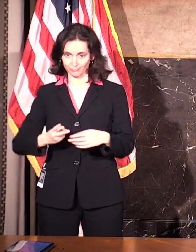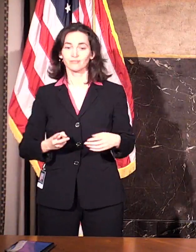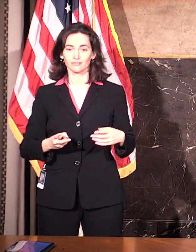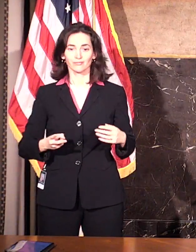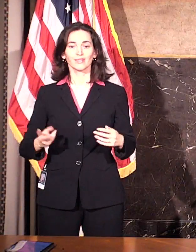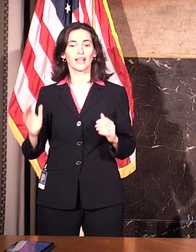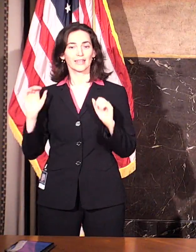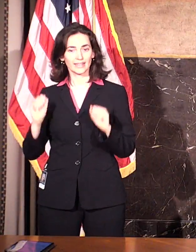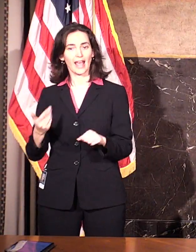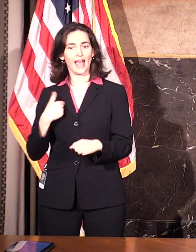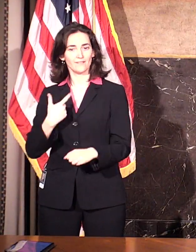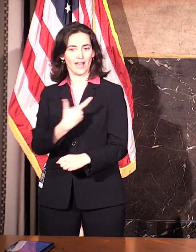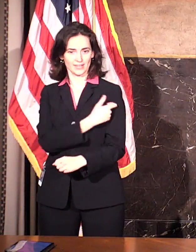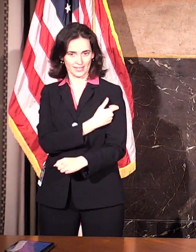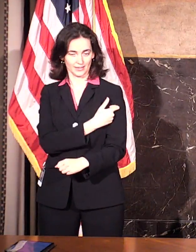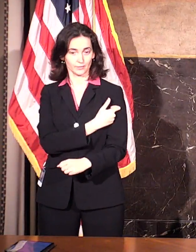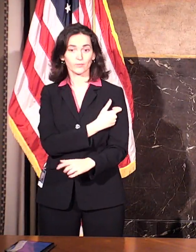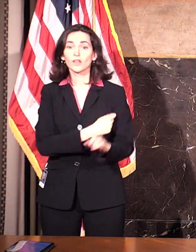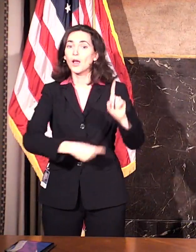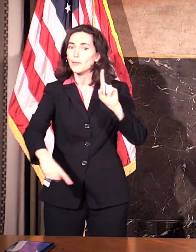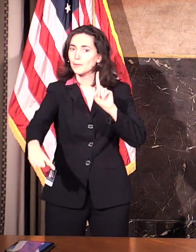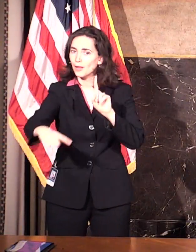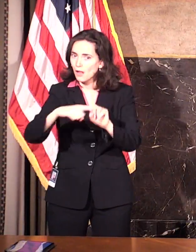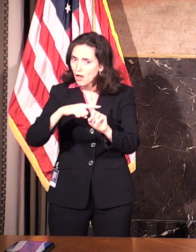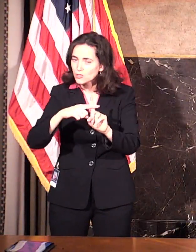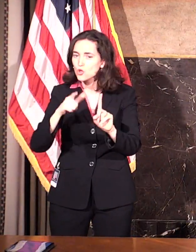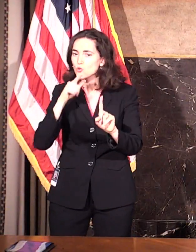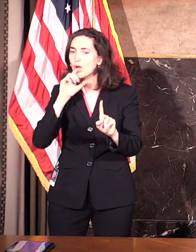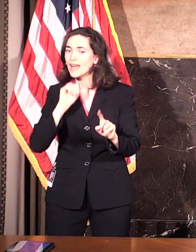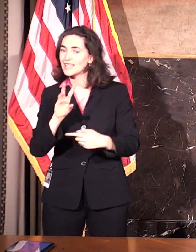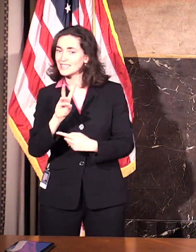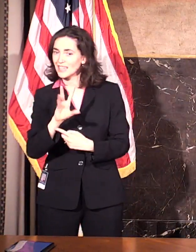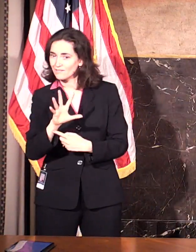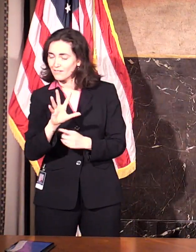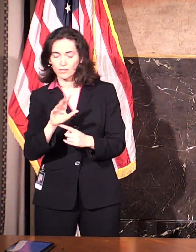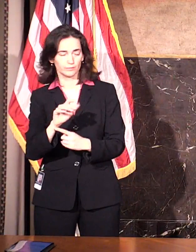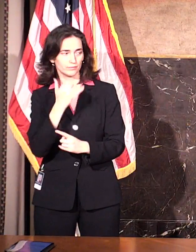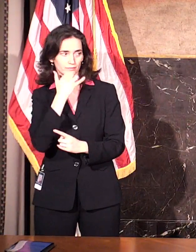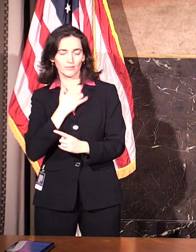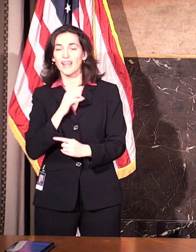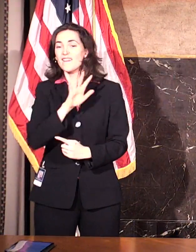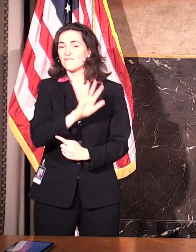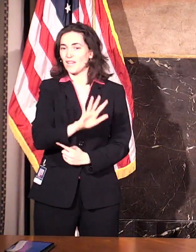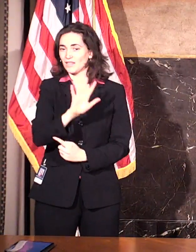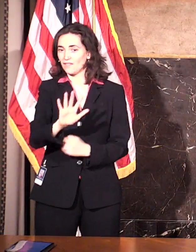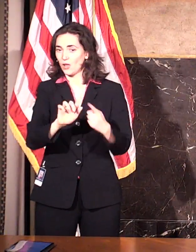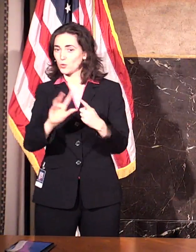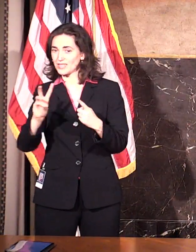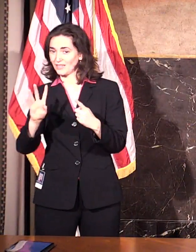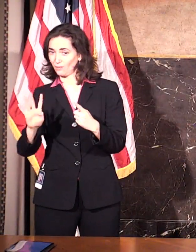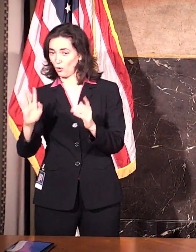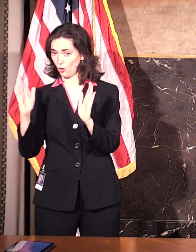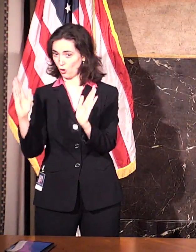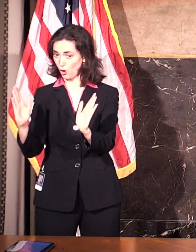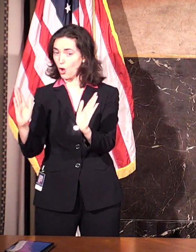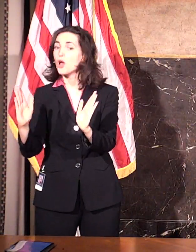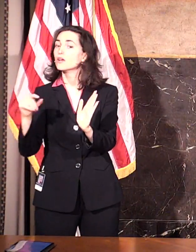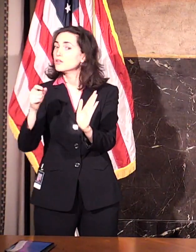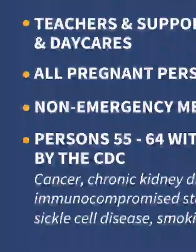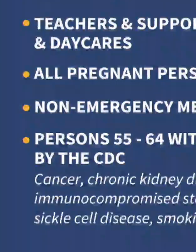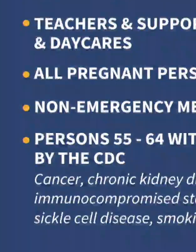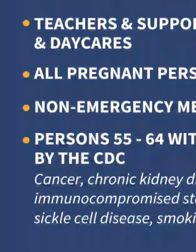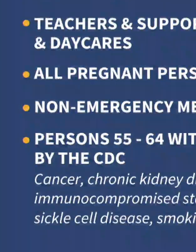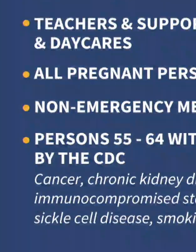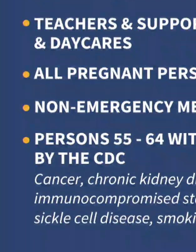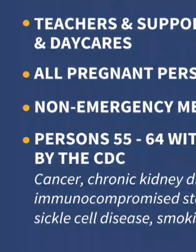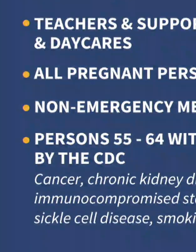that, individuals aged 55 to 64 with at least one of the conditions listed by the CDC is placing them at